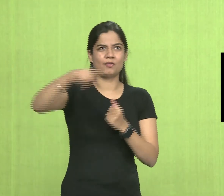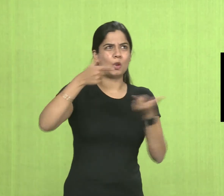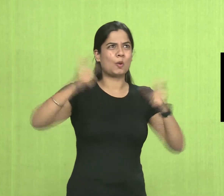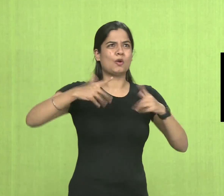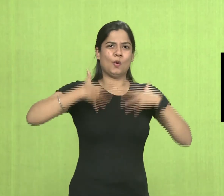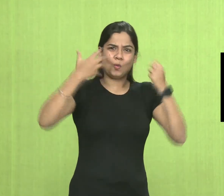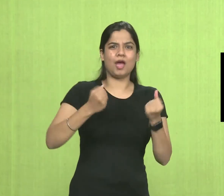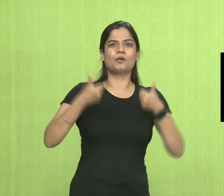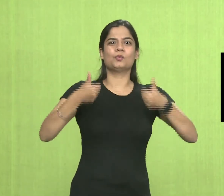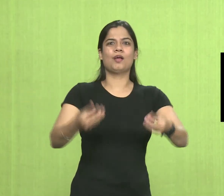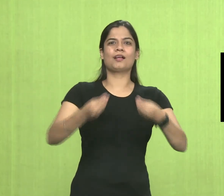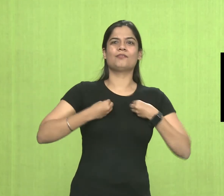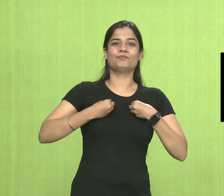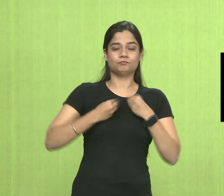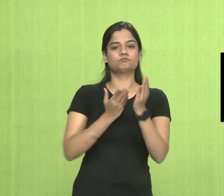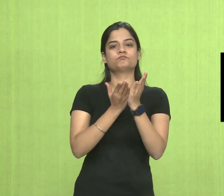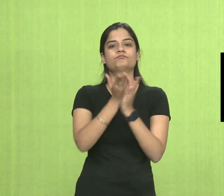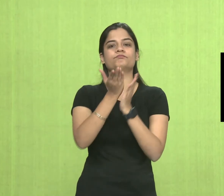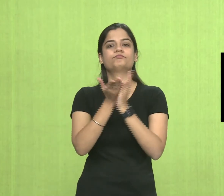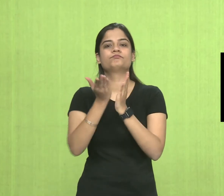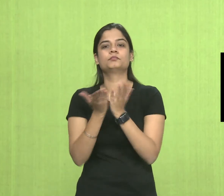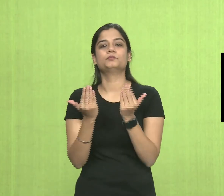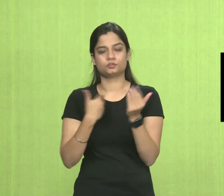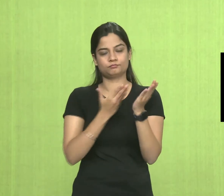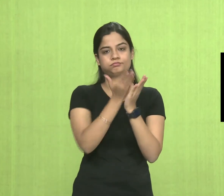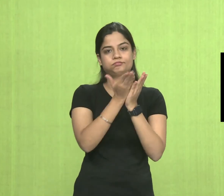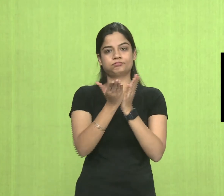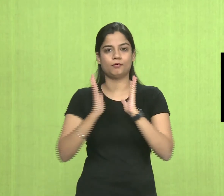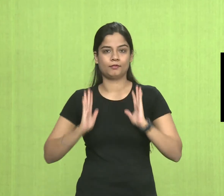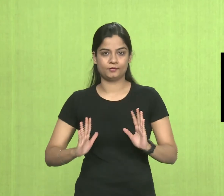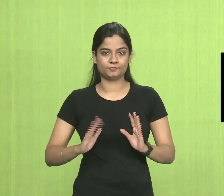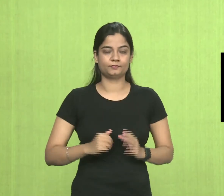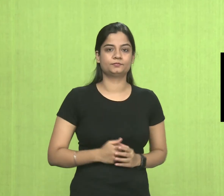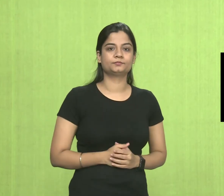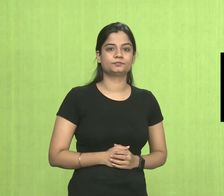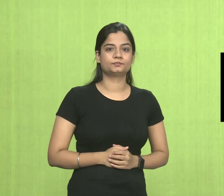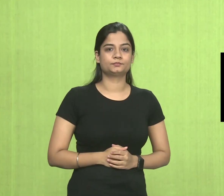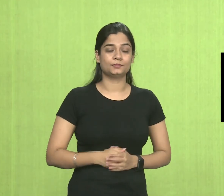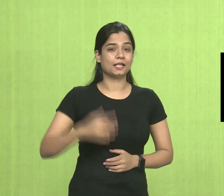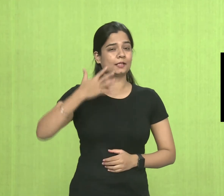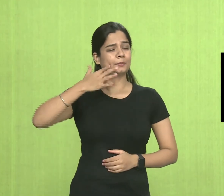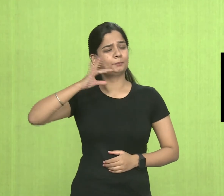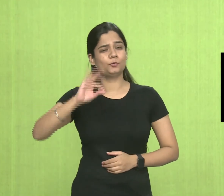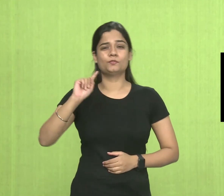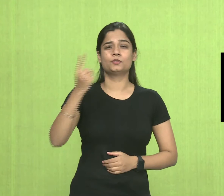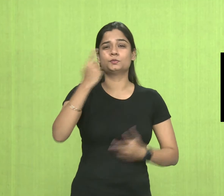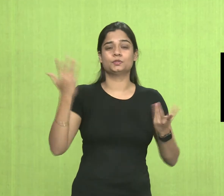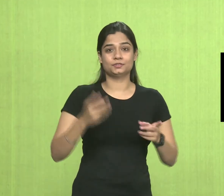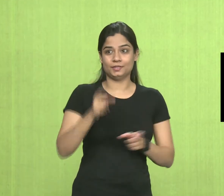in the vegetables, but these nutrients do get lost. How can we save from getting these nutrients lost?